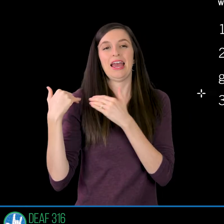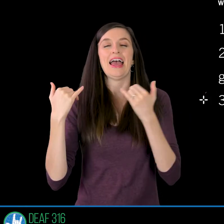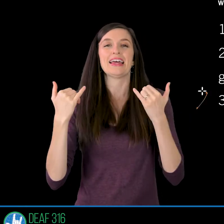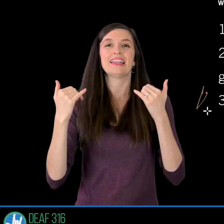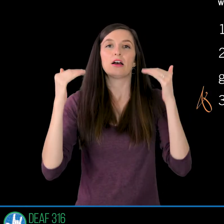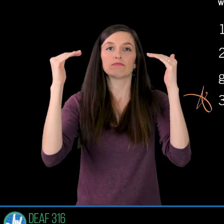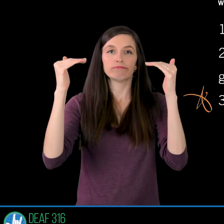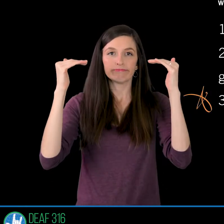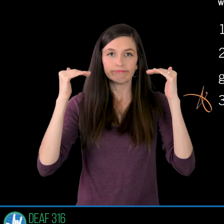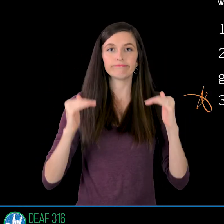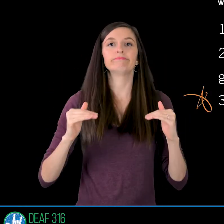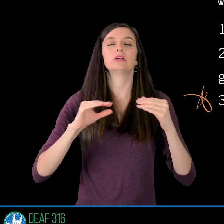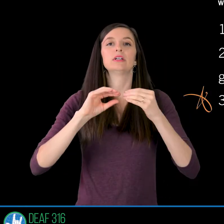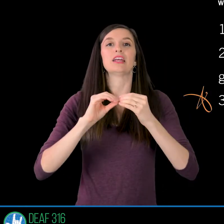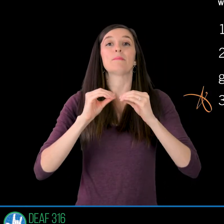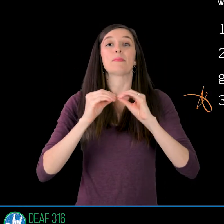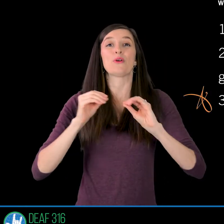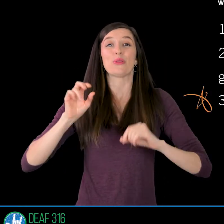the third